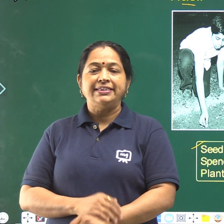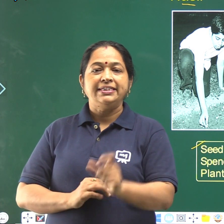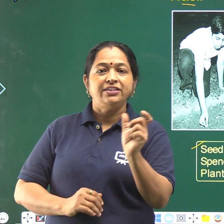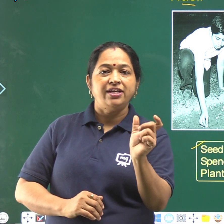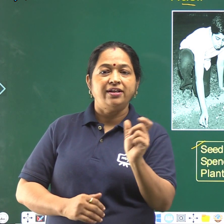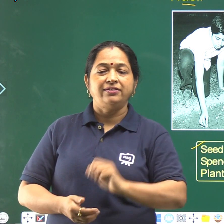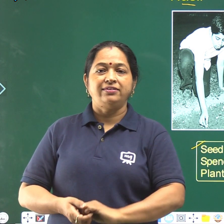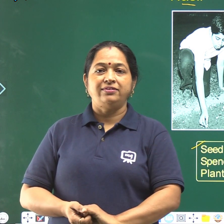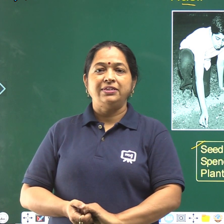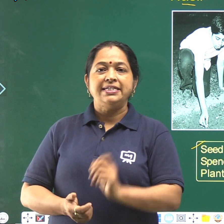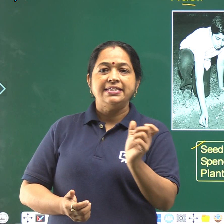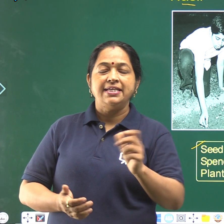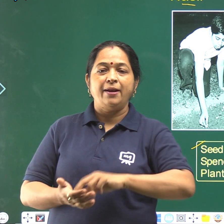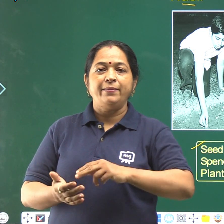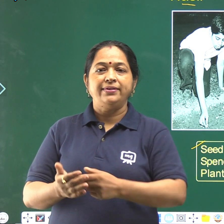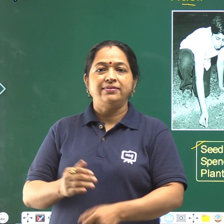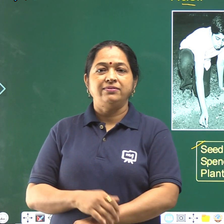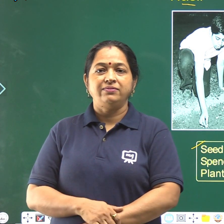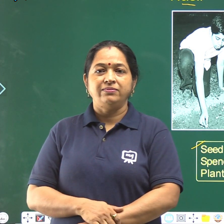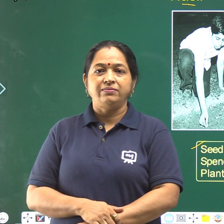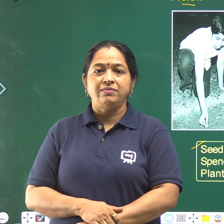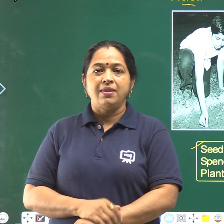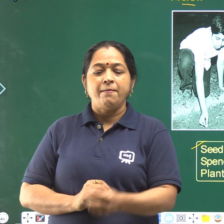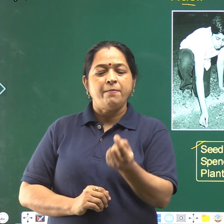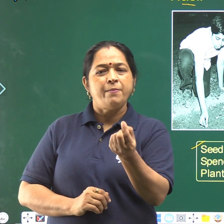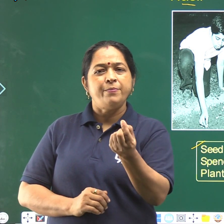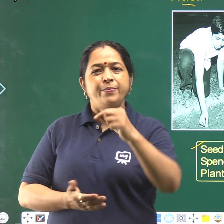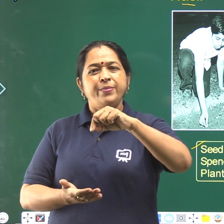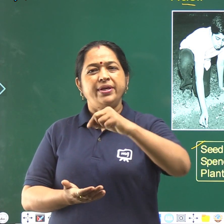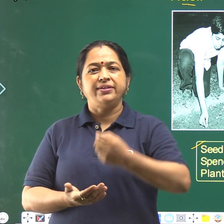seed. Seed means bij.